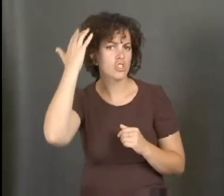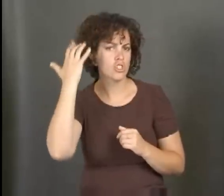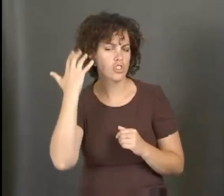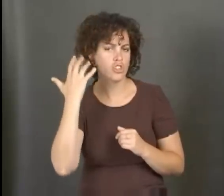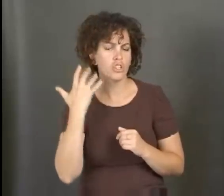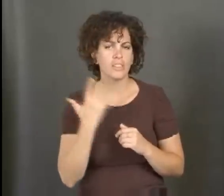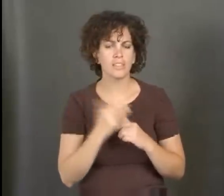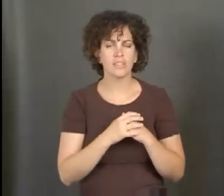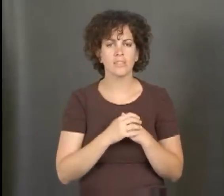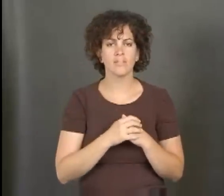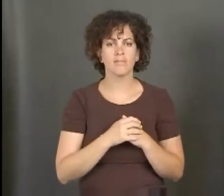Curly.